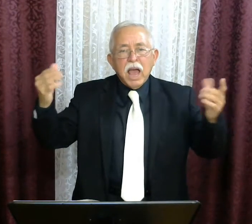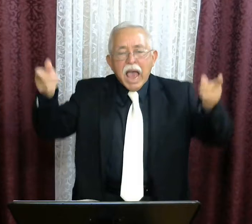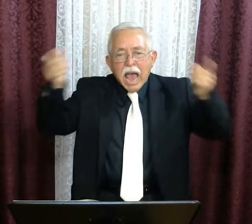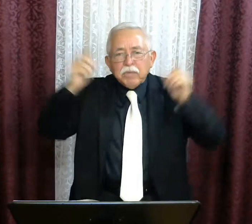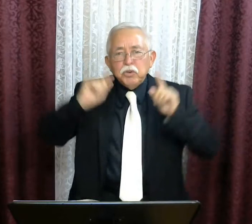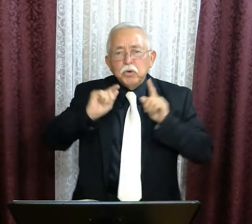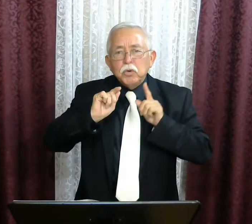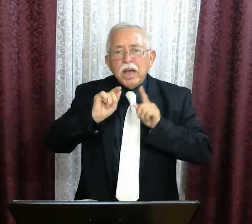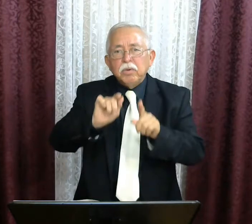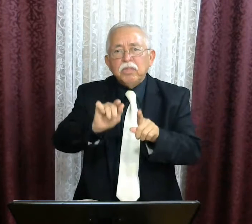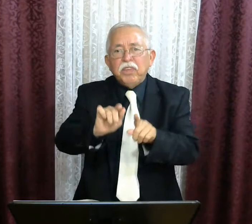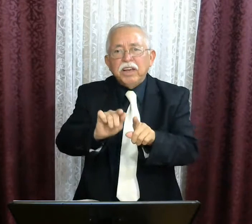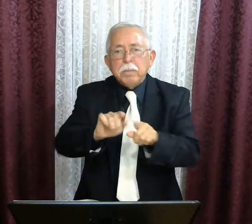Have you ever think about